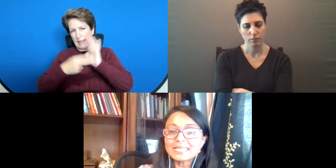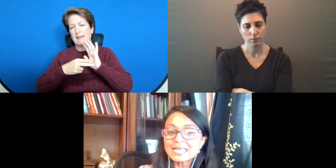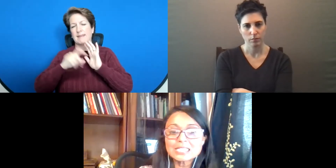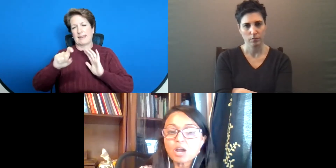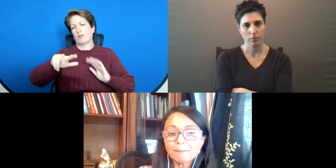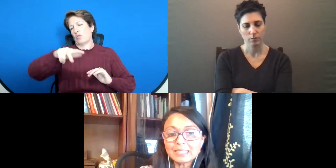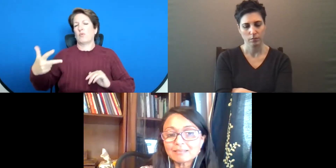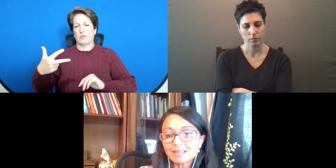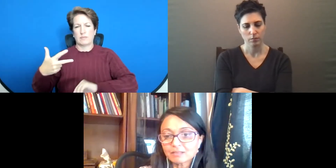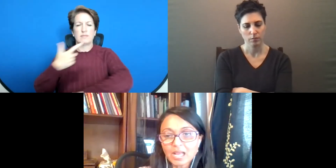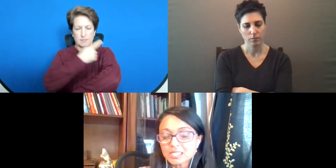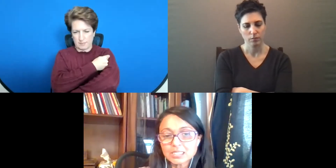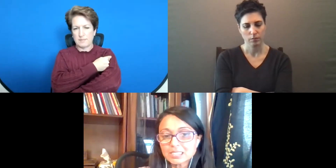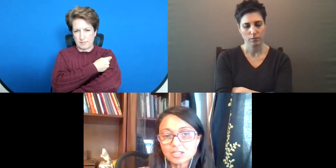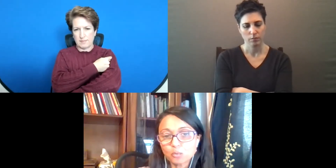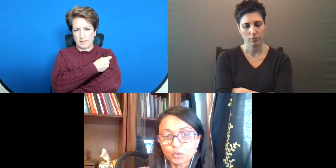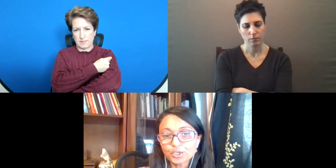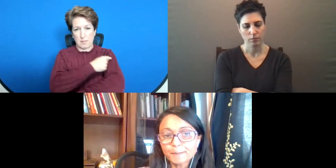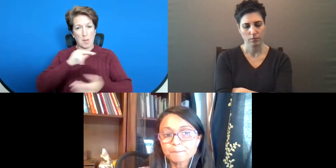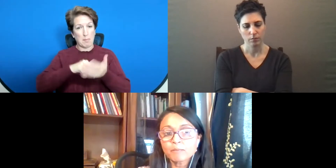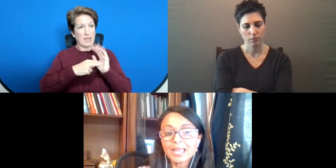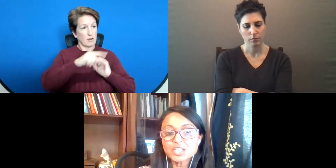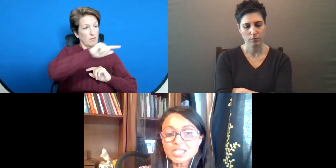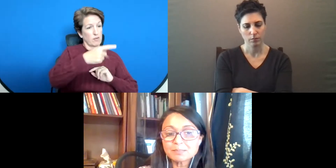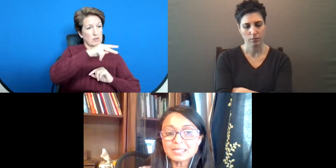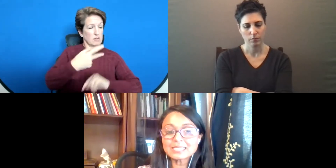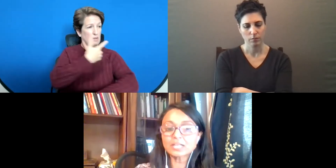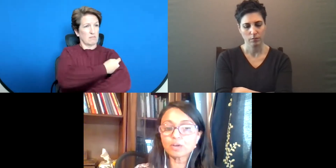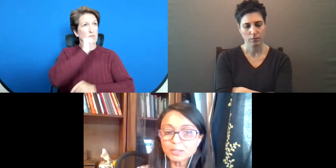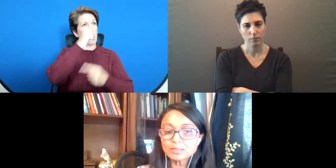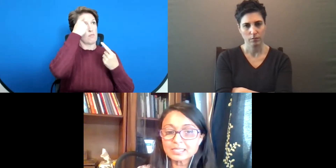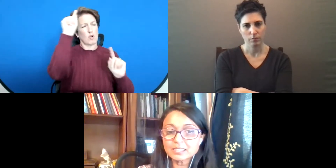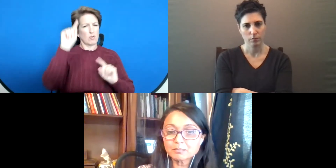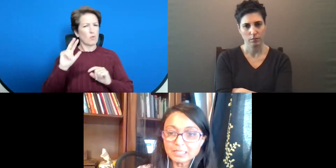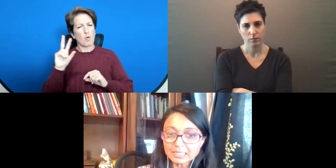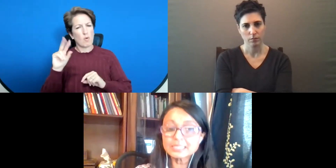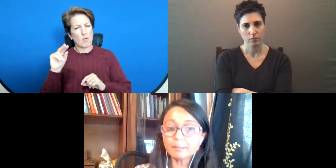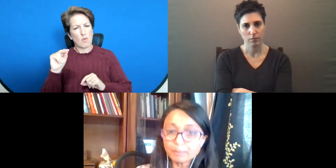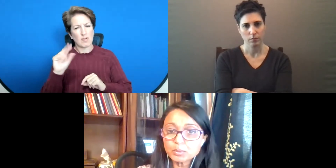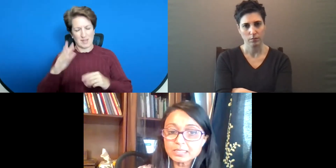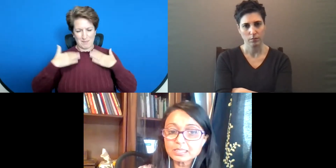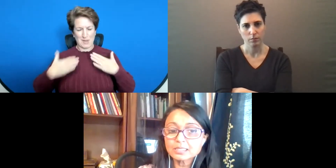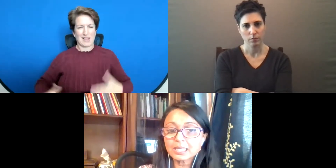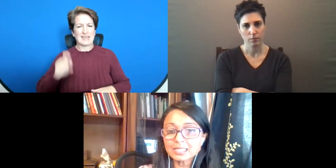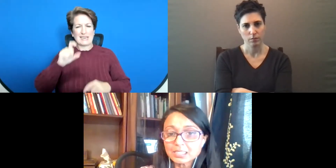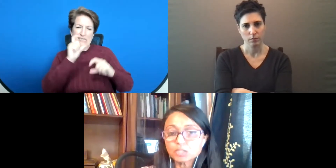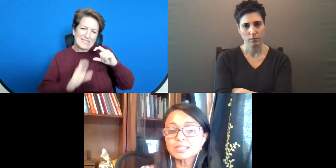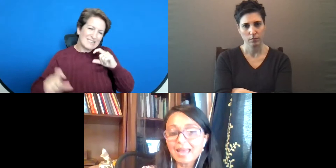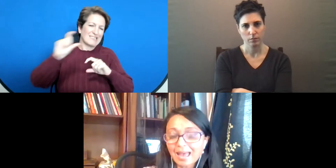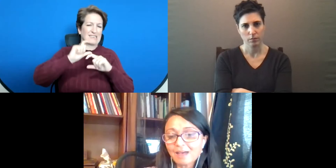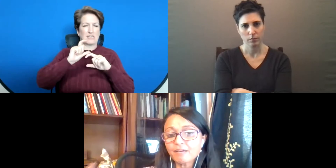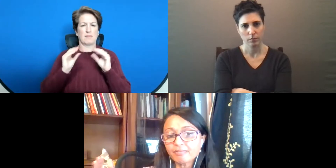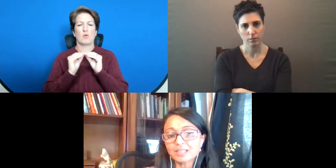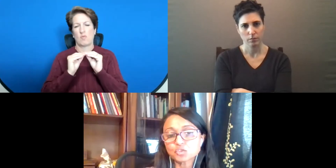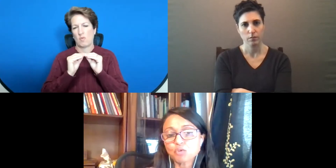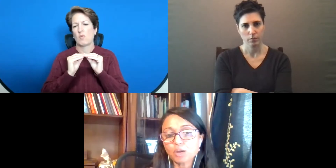shot. But it does not mean that the vaccine did not work. It just means that our immune system needs a boost to continue